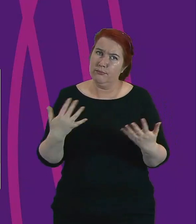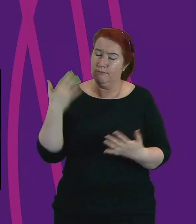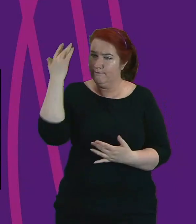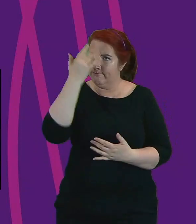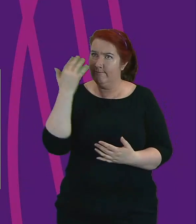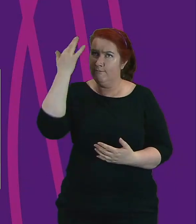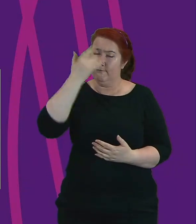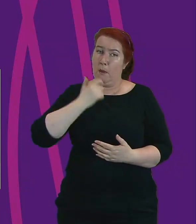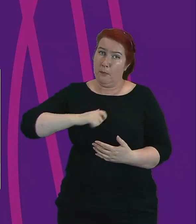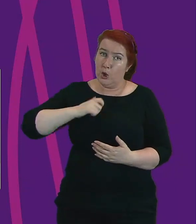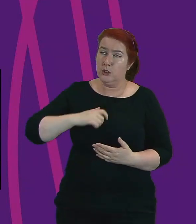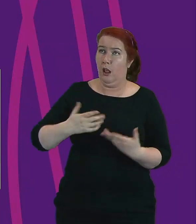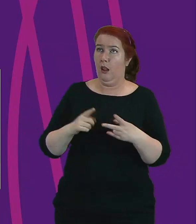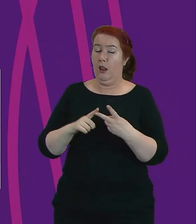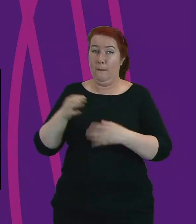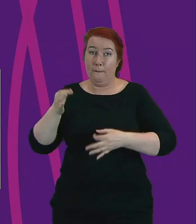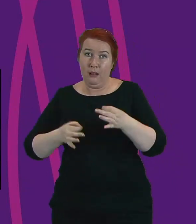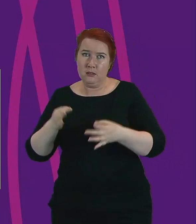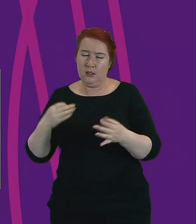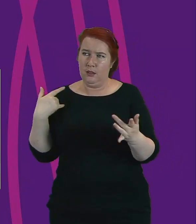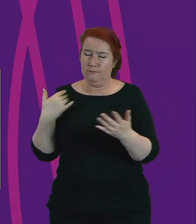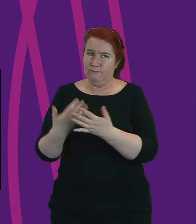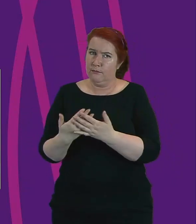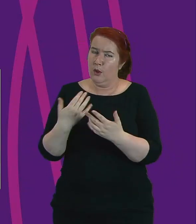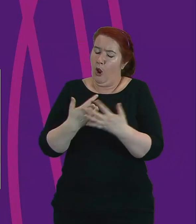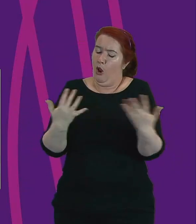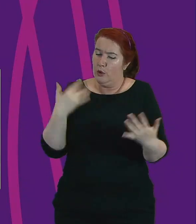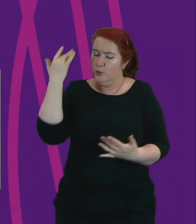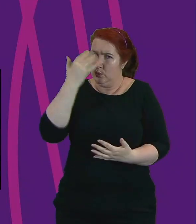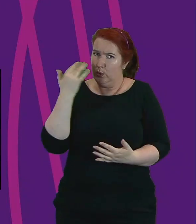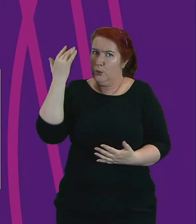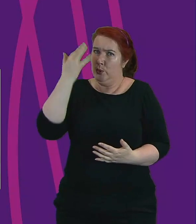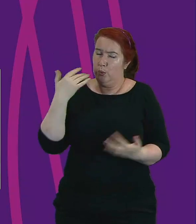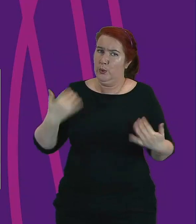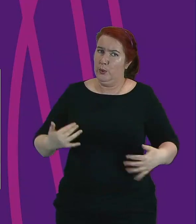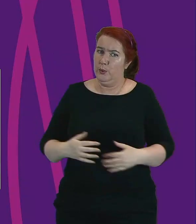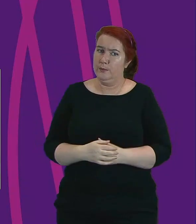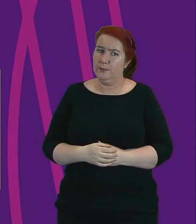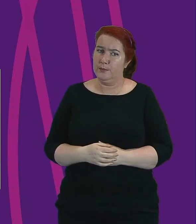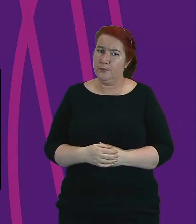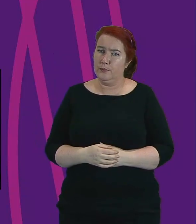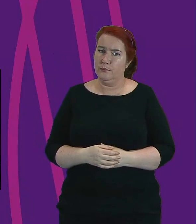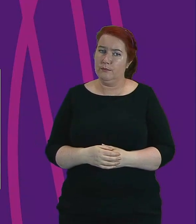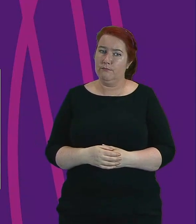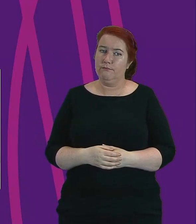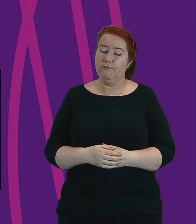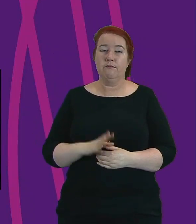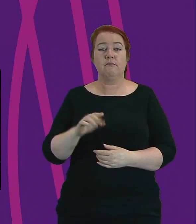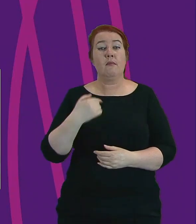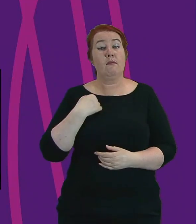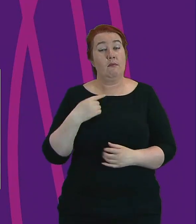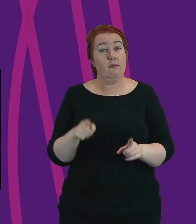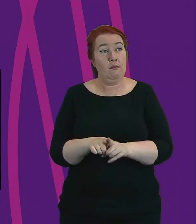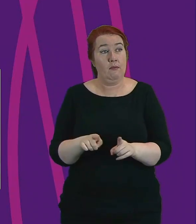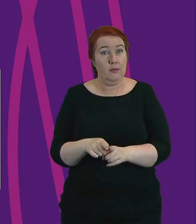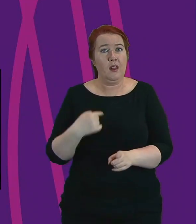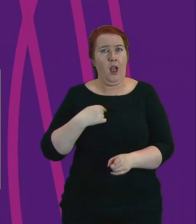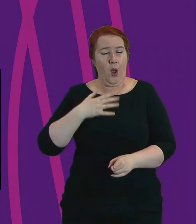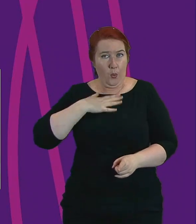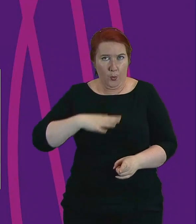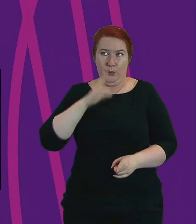personally or politically, in the past few months. In short, I too would like to see a national